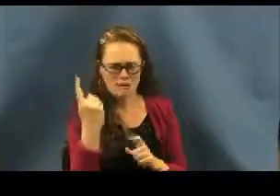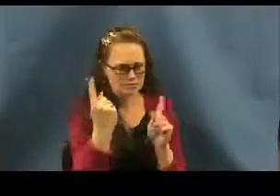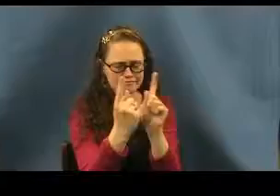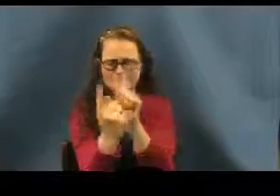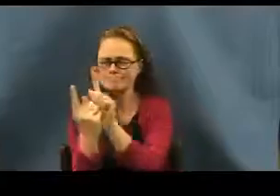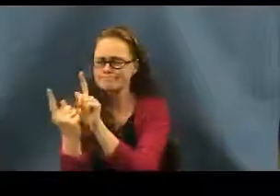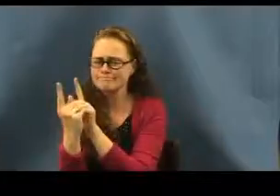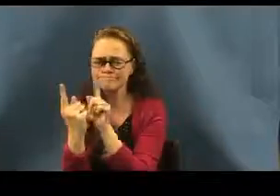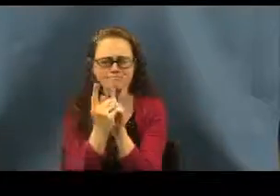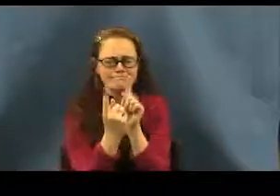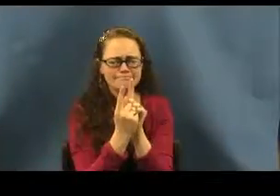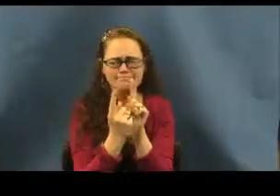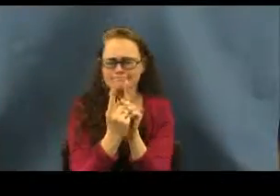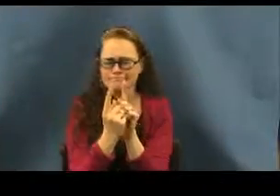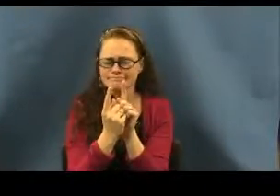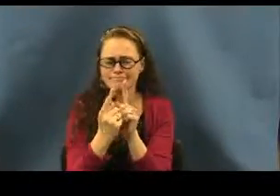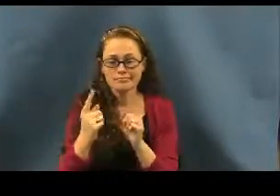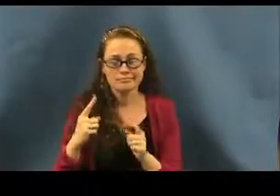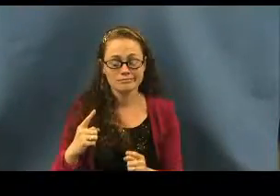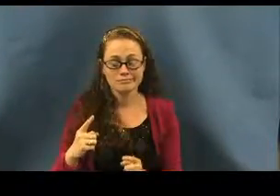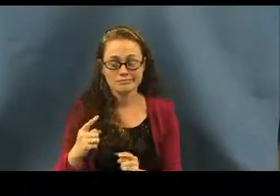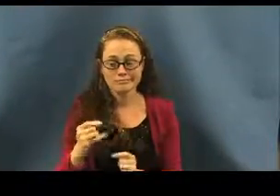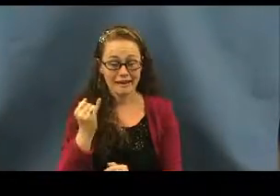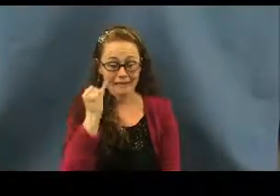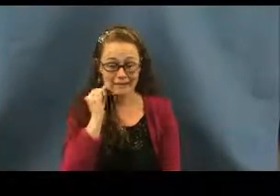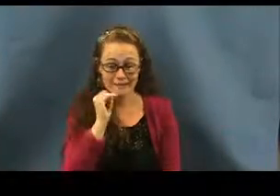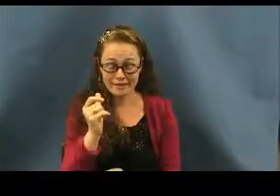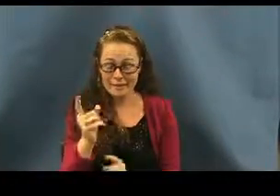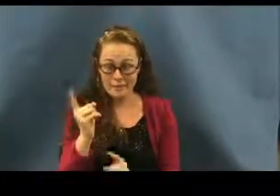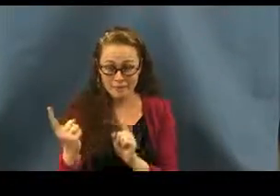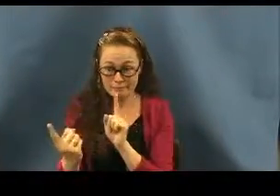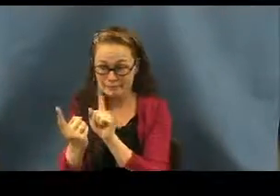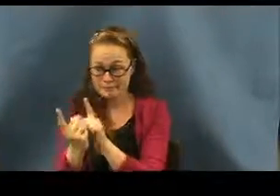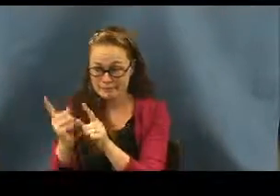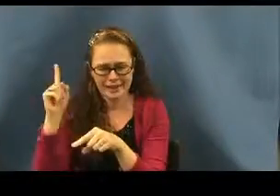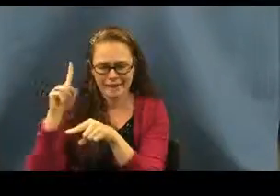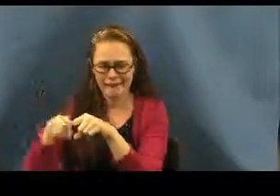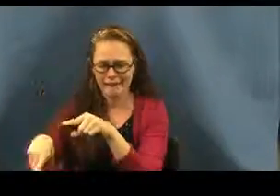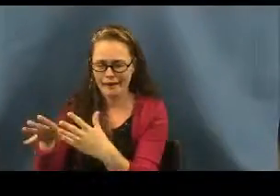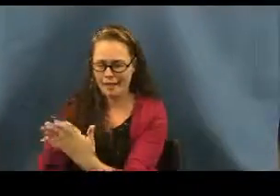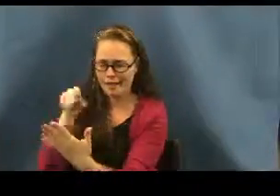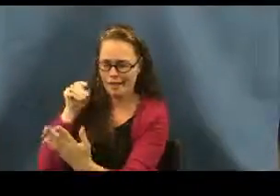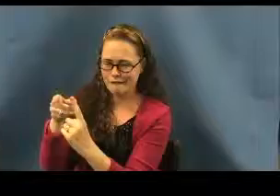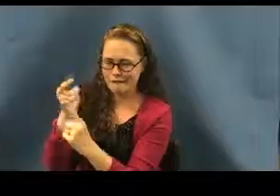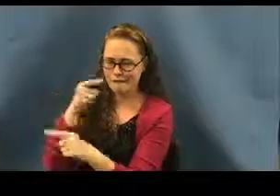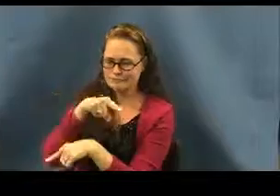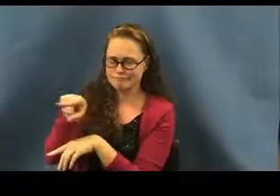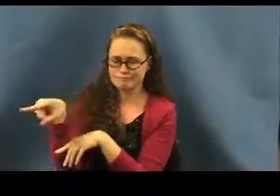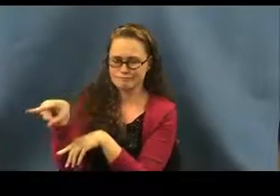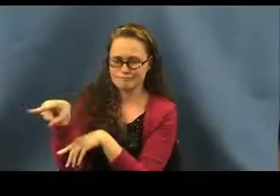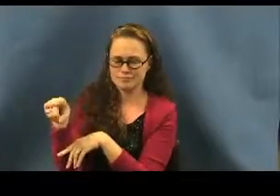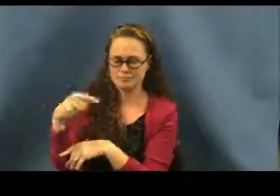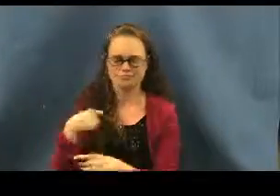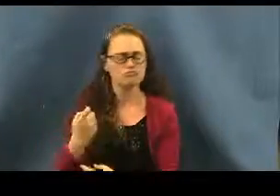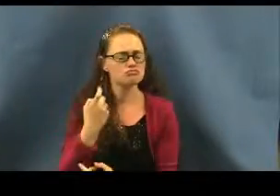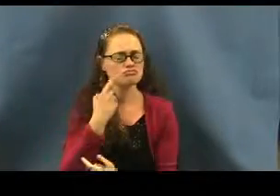we do share the same public spaces. So over the past few years, I've tried ways to share more with my neighbors in public